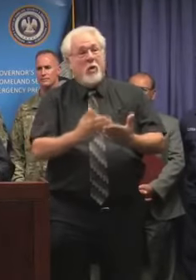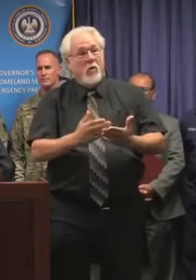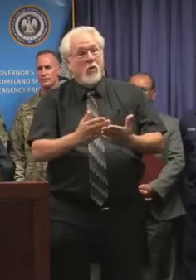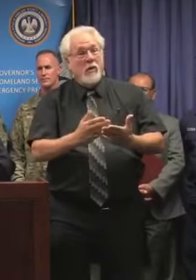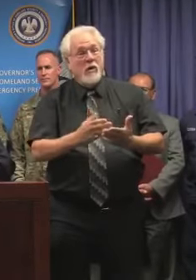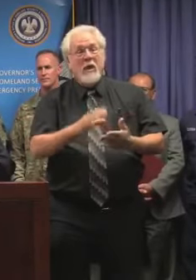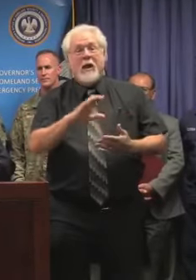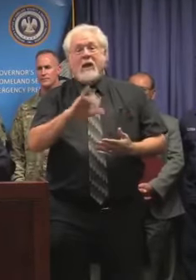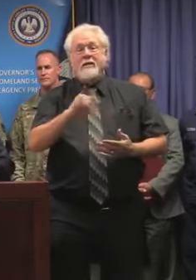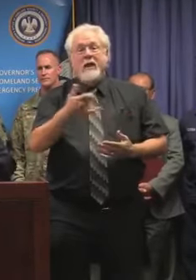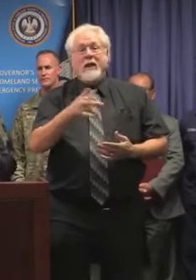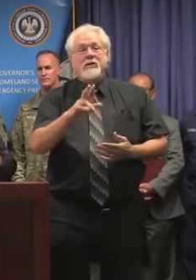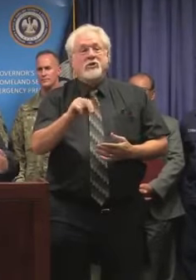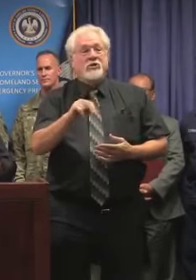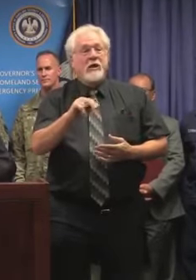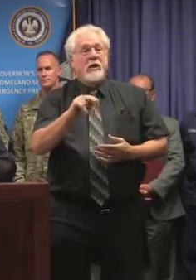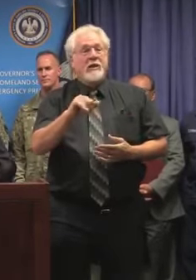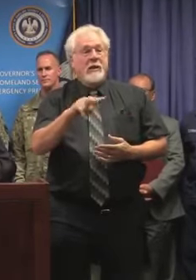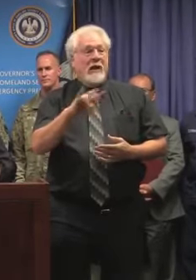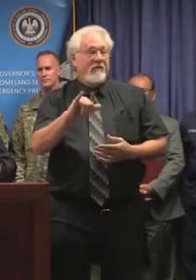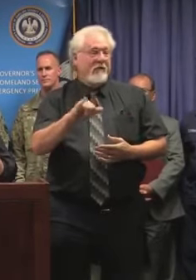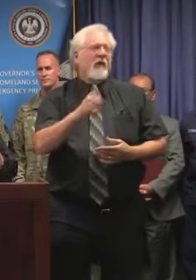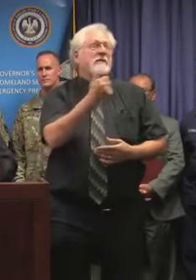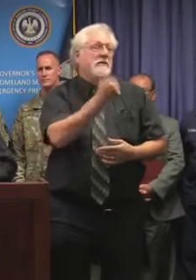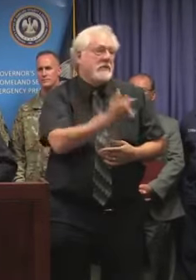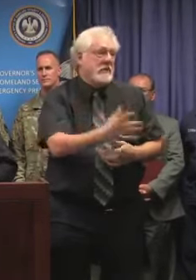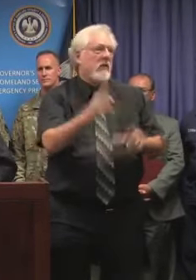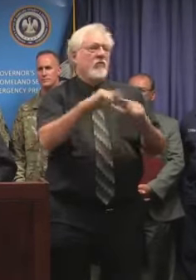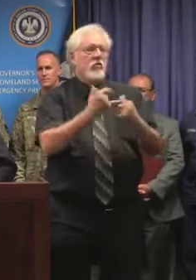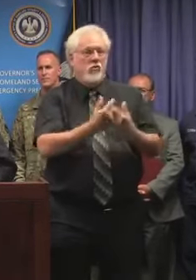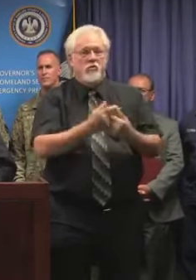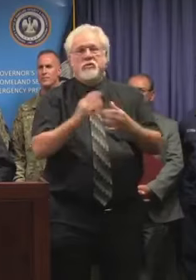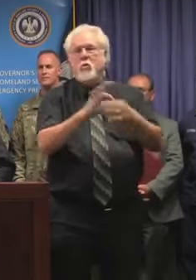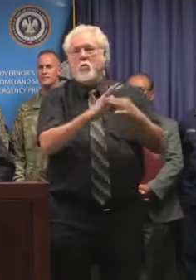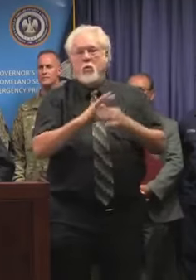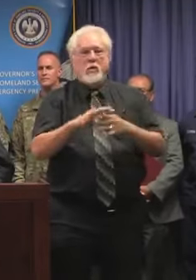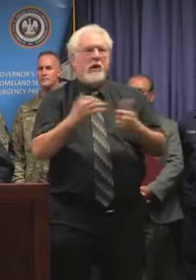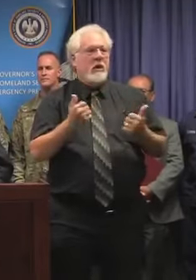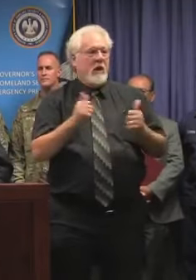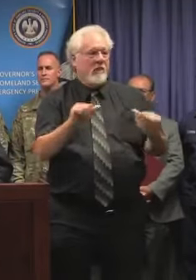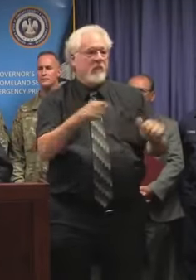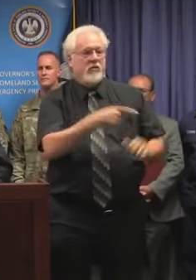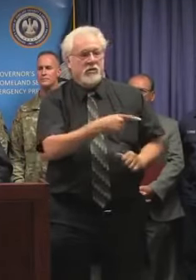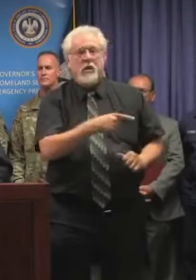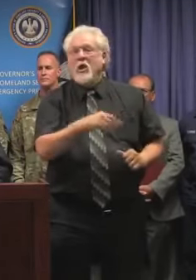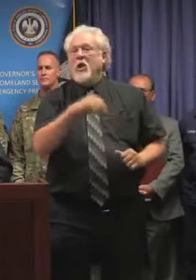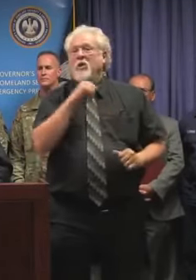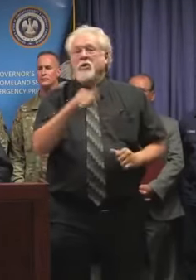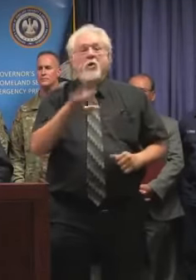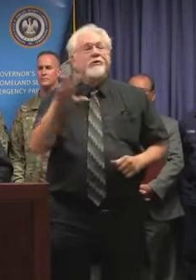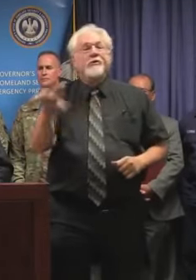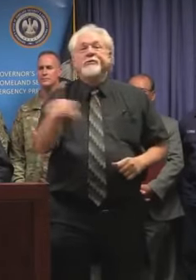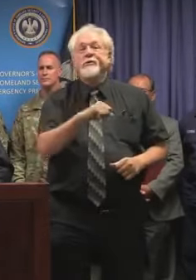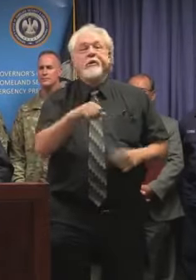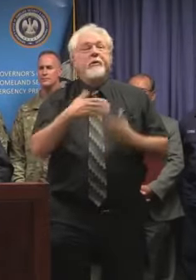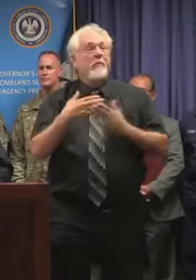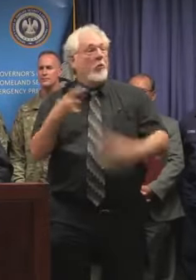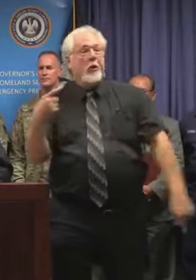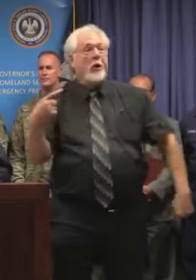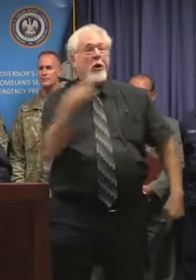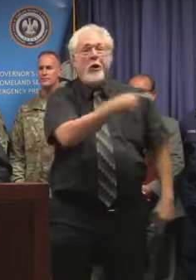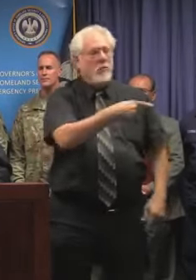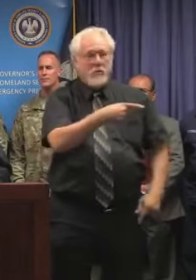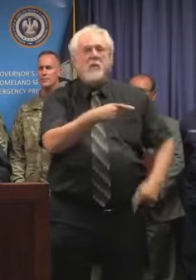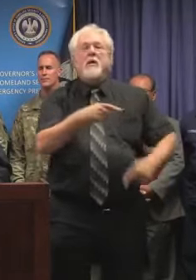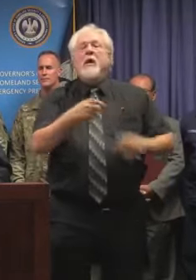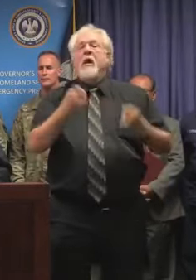the Cajun Navy, or the several groups of them that are coordinated efforts, don't just grab your boat and get on the highway.